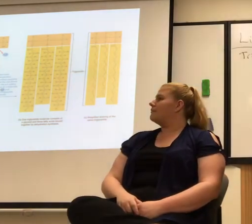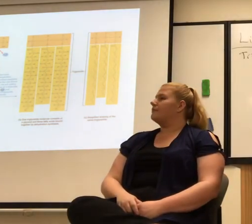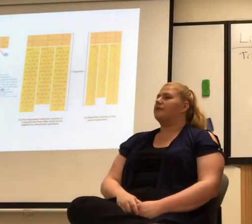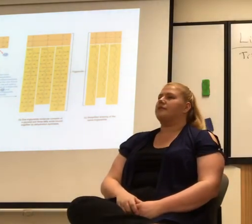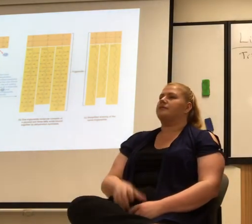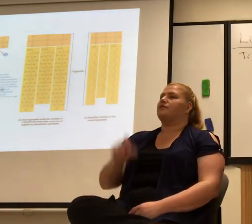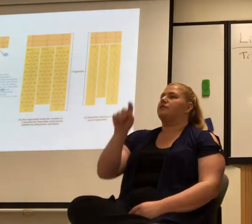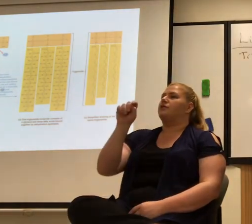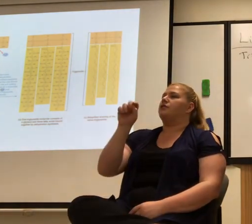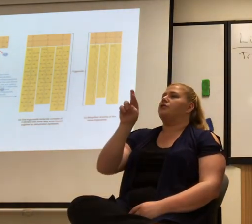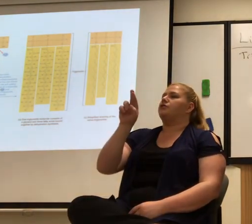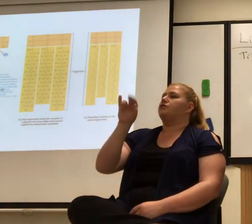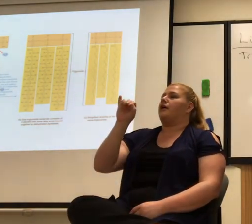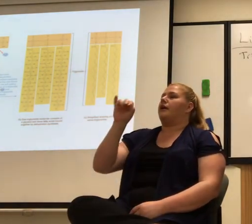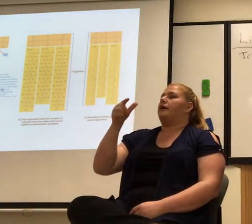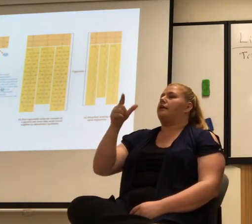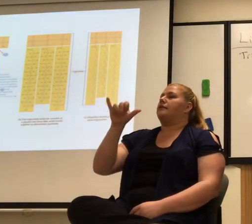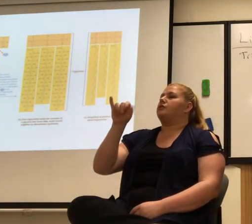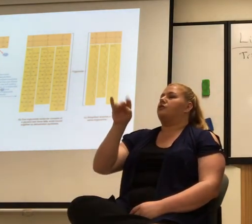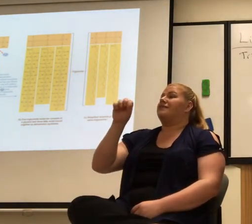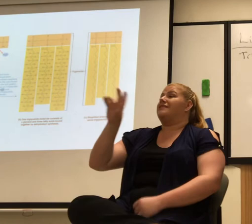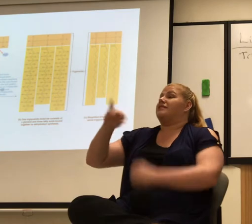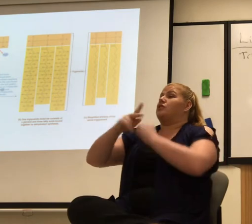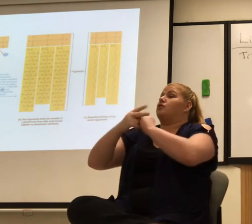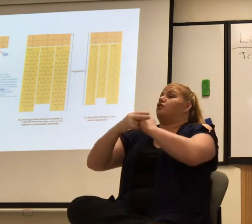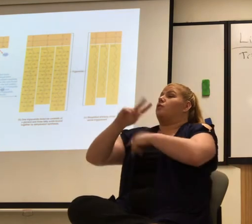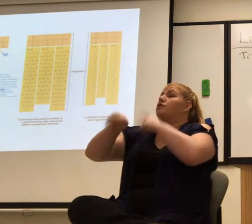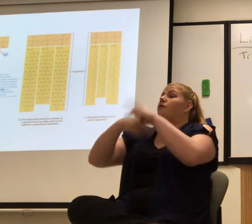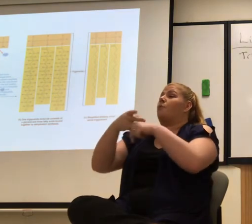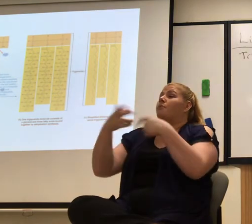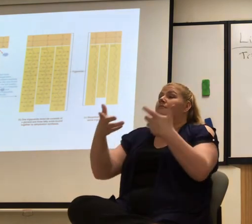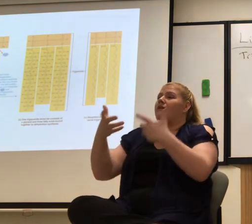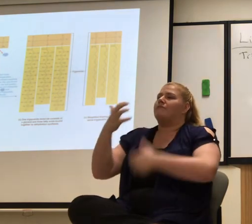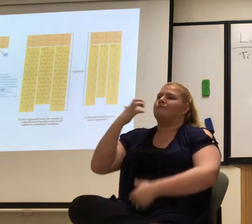Triglycerides are the storage form of fat.